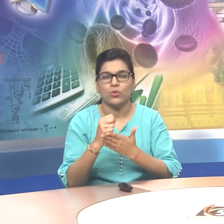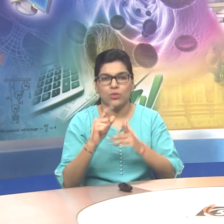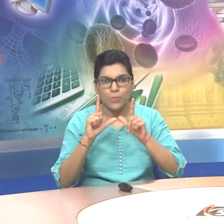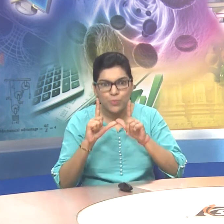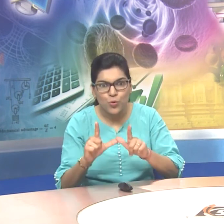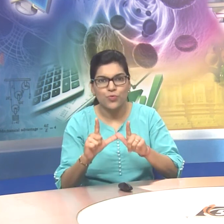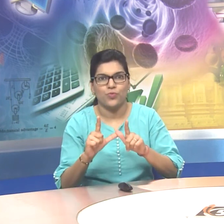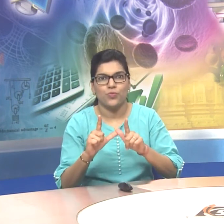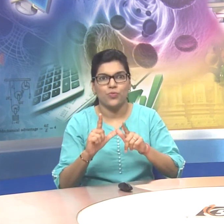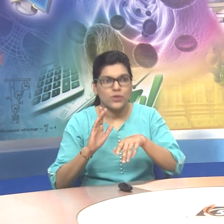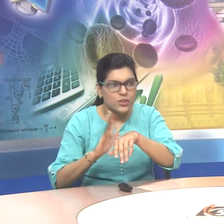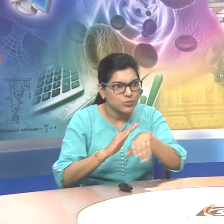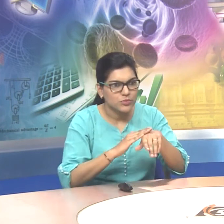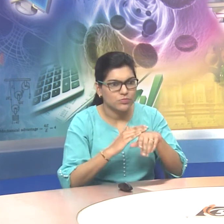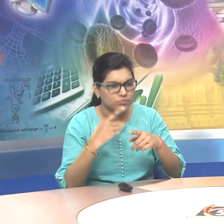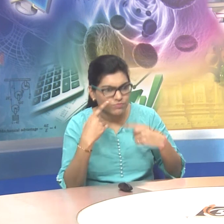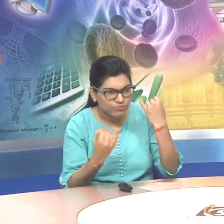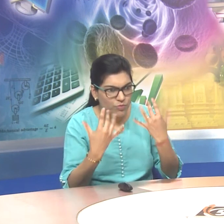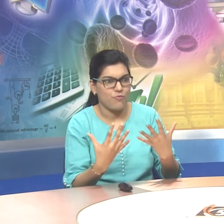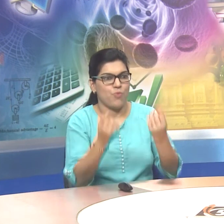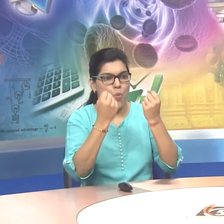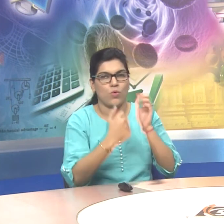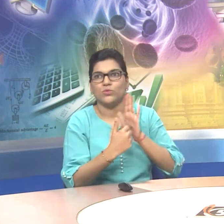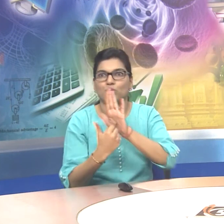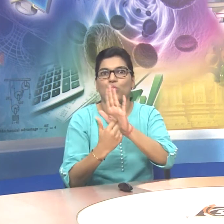And 10th word is evidence.